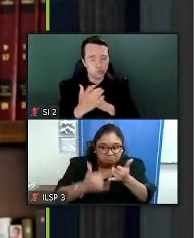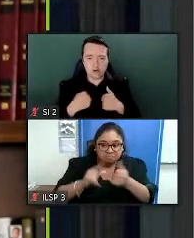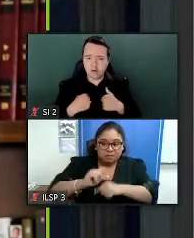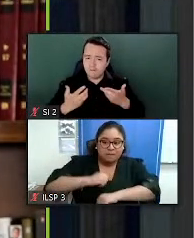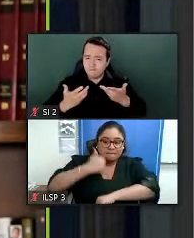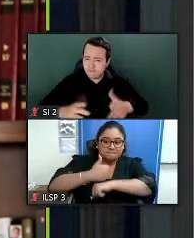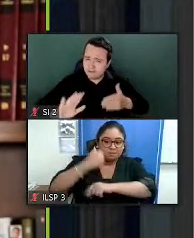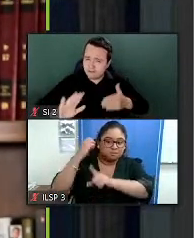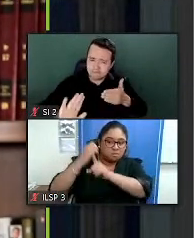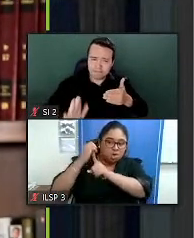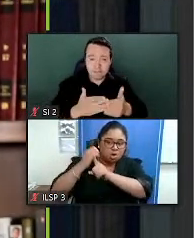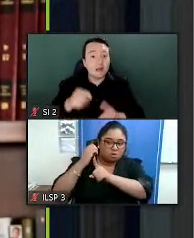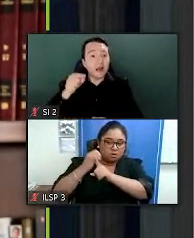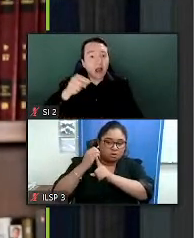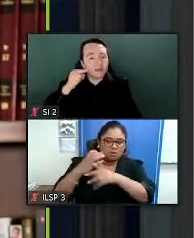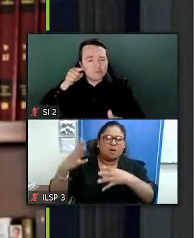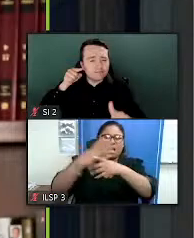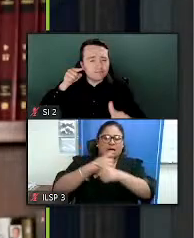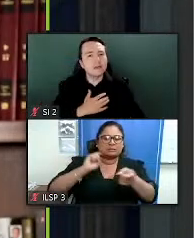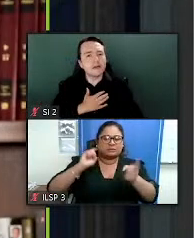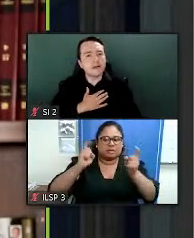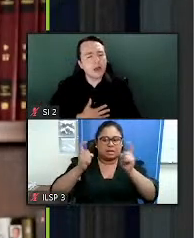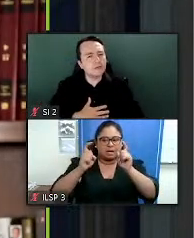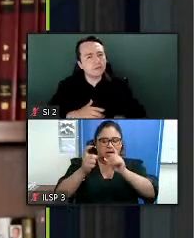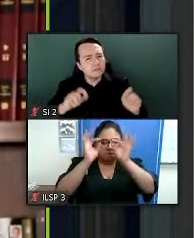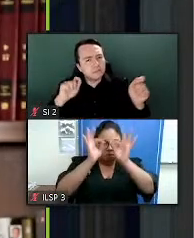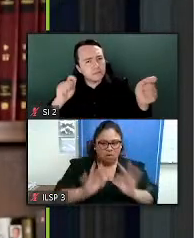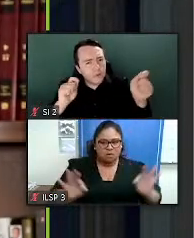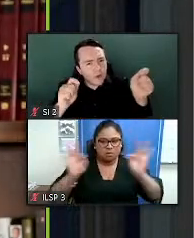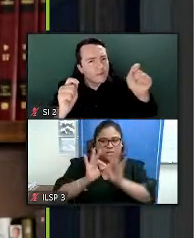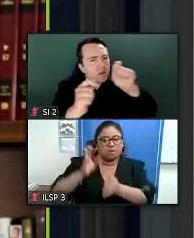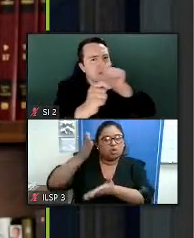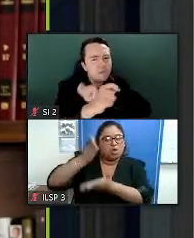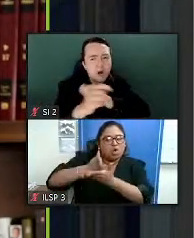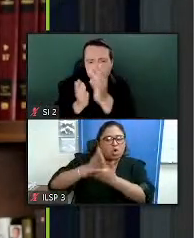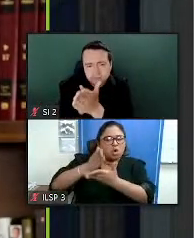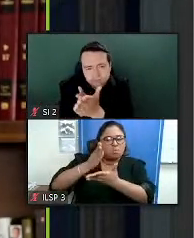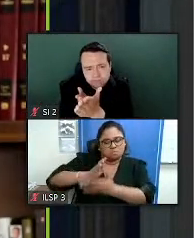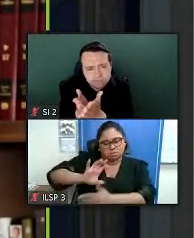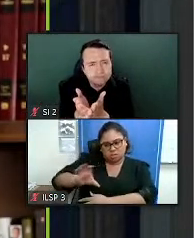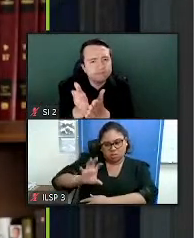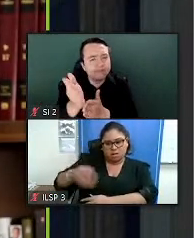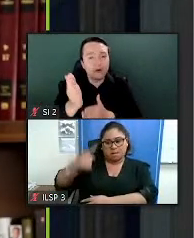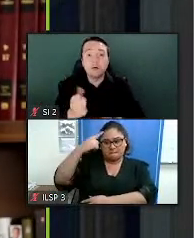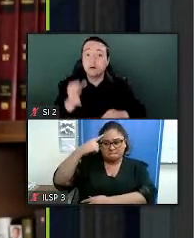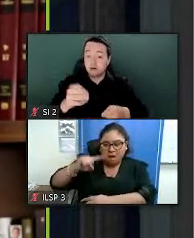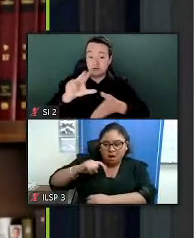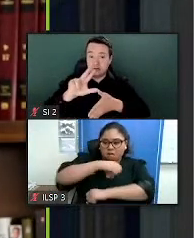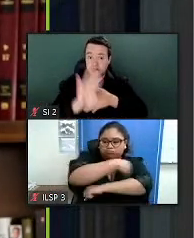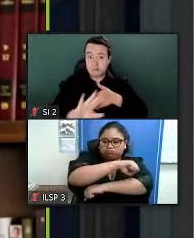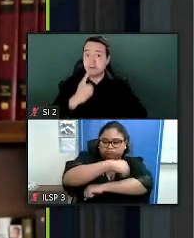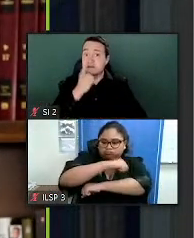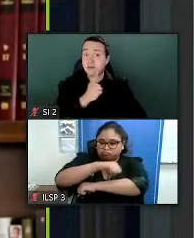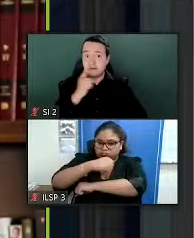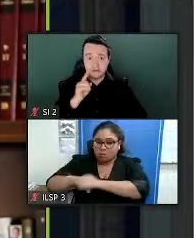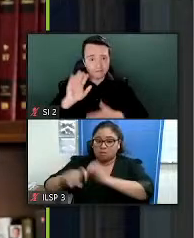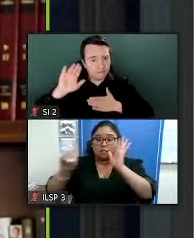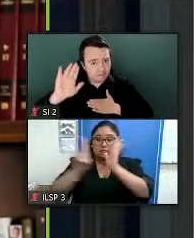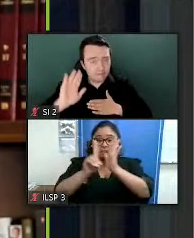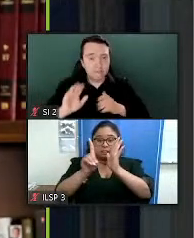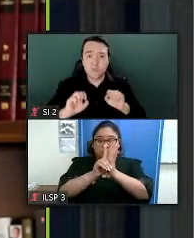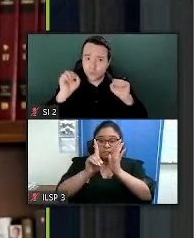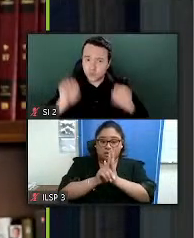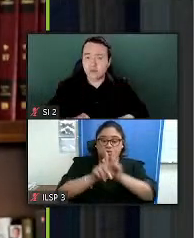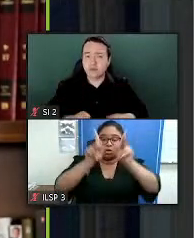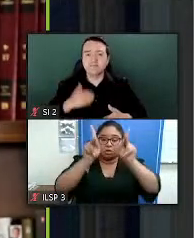close this satellite summit with the objective of generating sustainable changes and regional commitments to mobilize